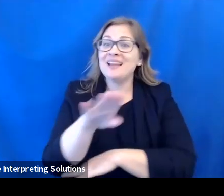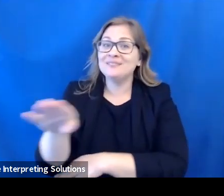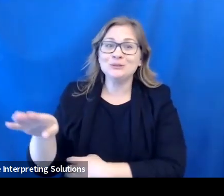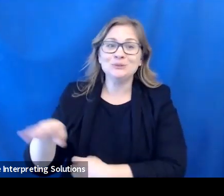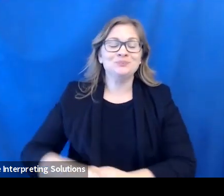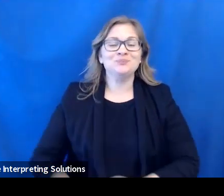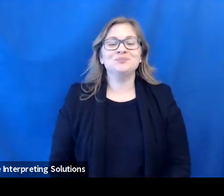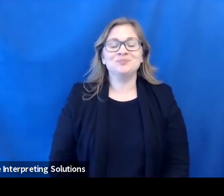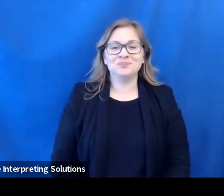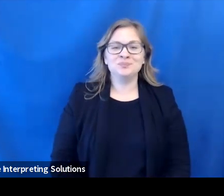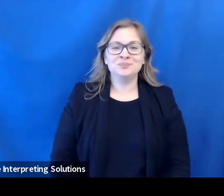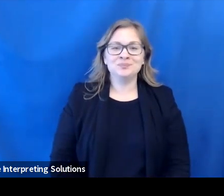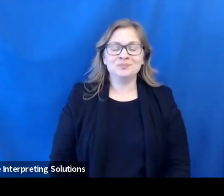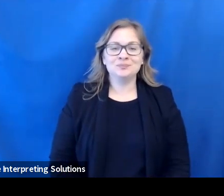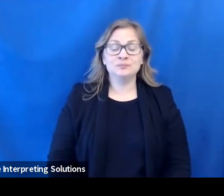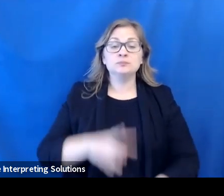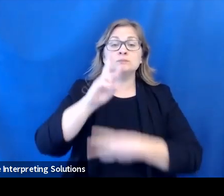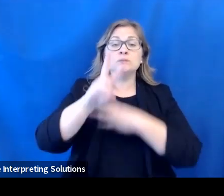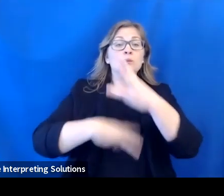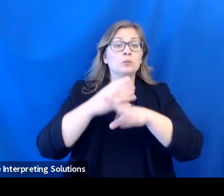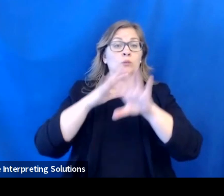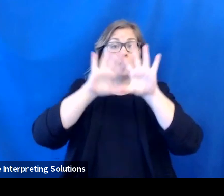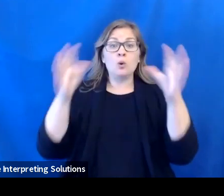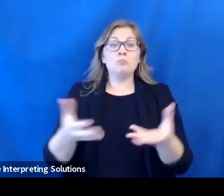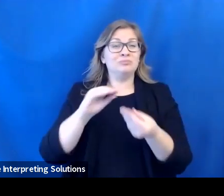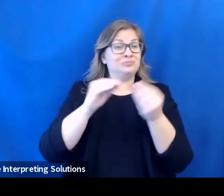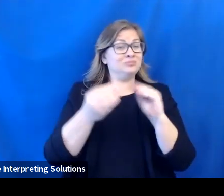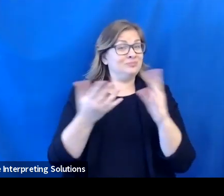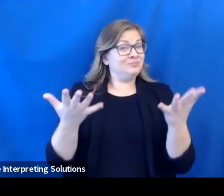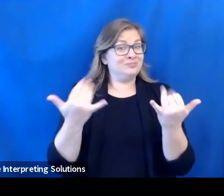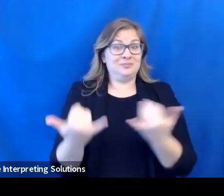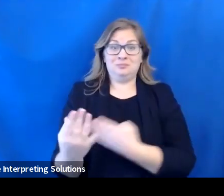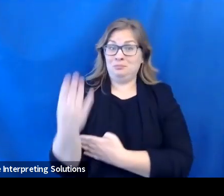this morning was just a little under